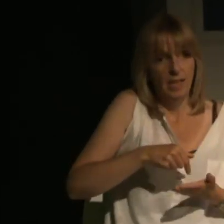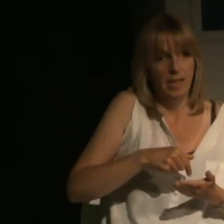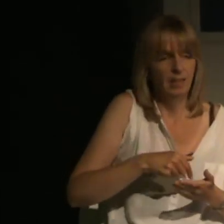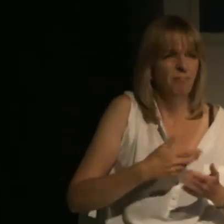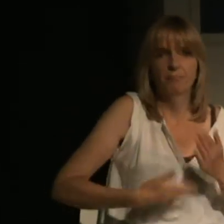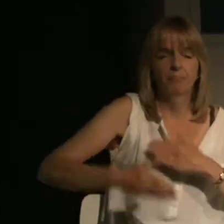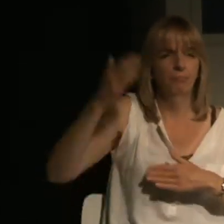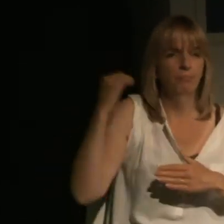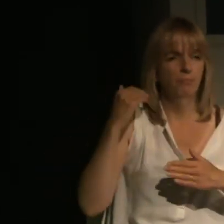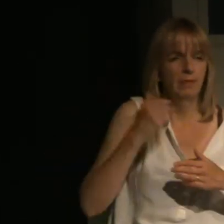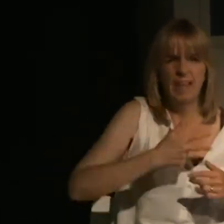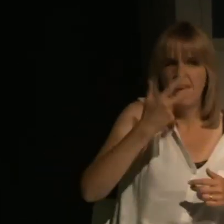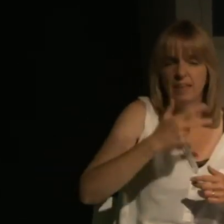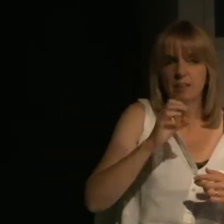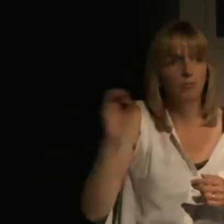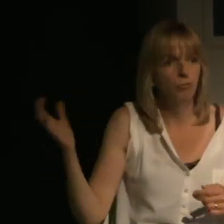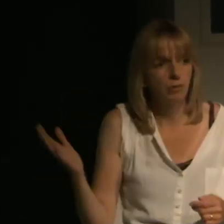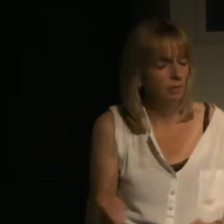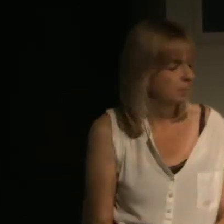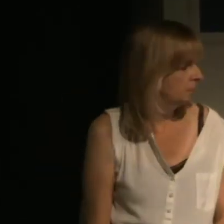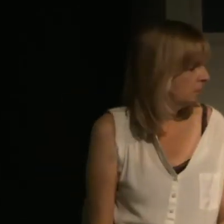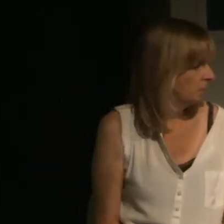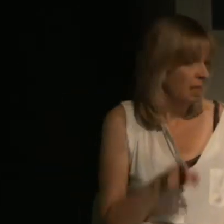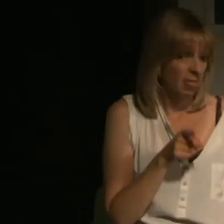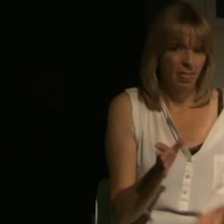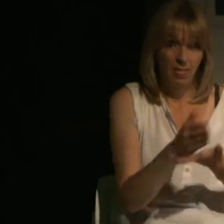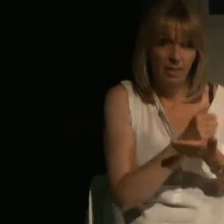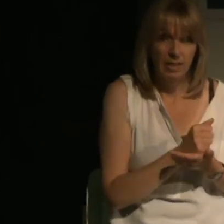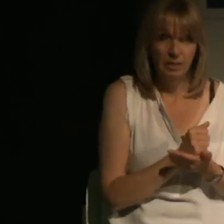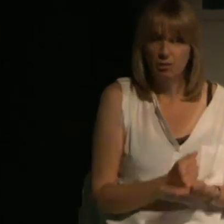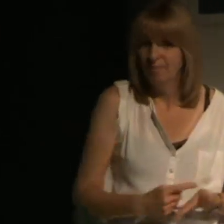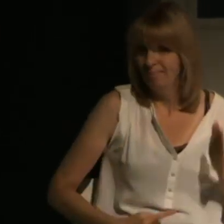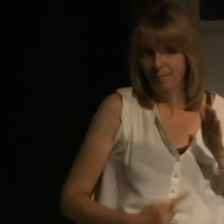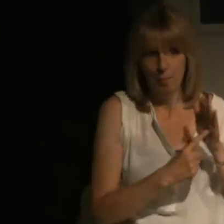been here all this time is still important and still being used even